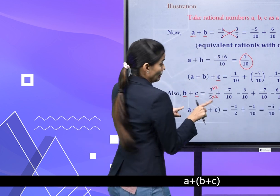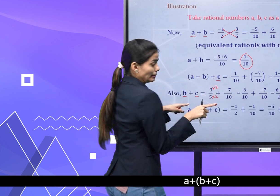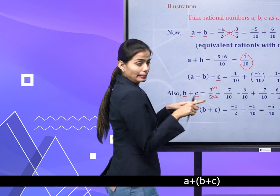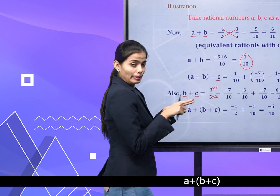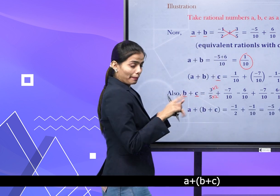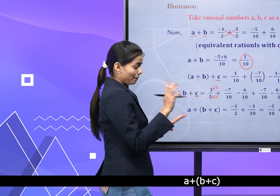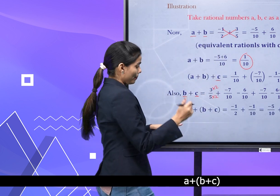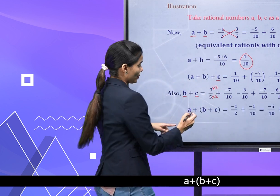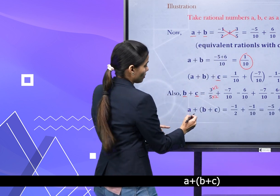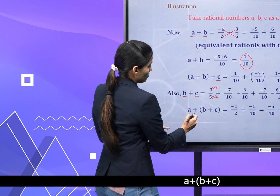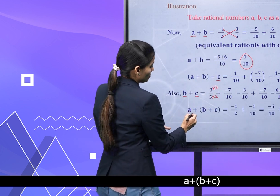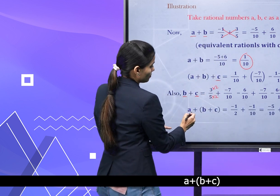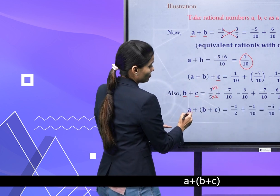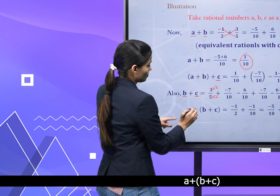A plus b plus c